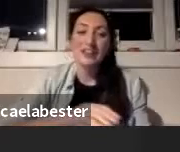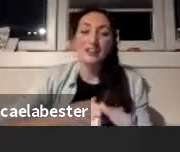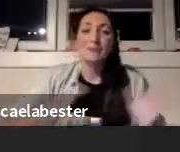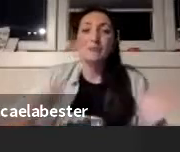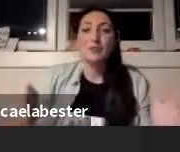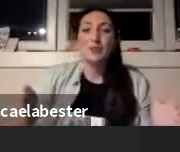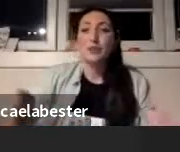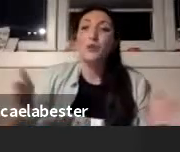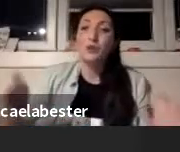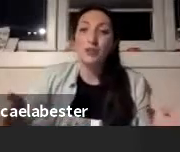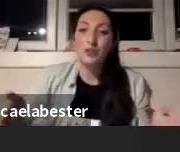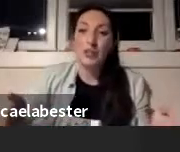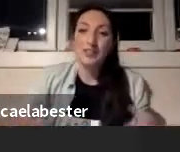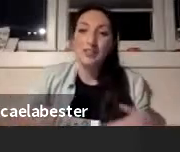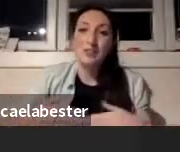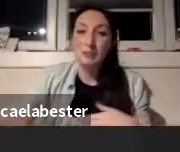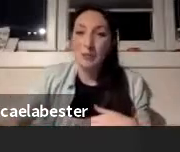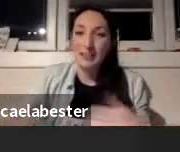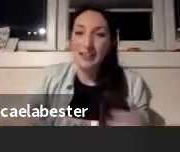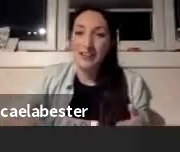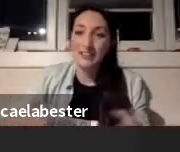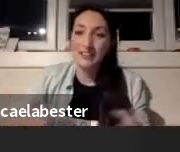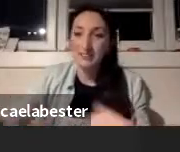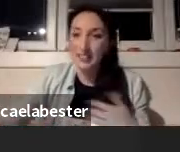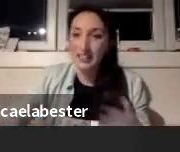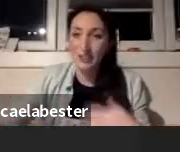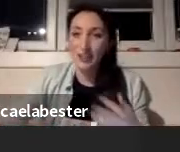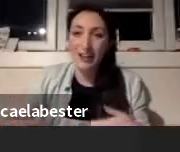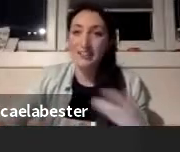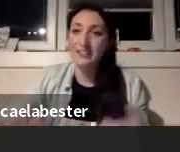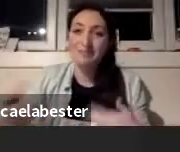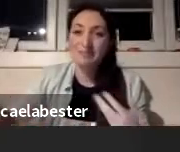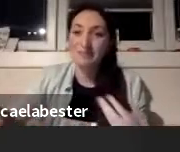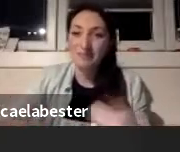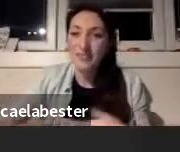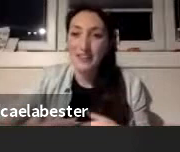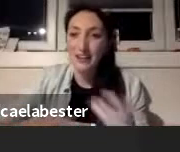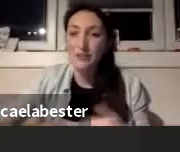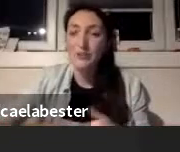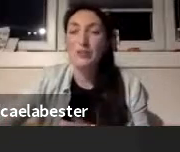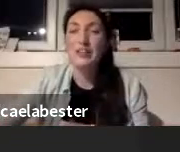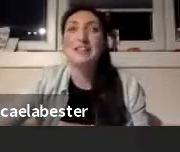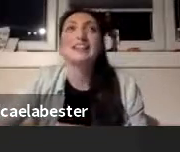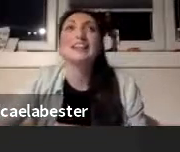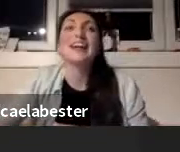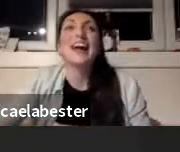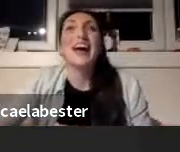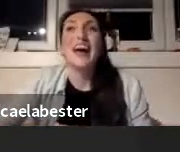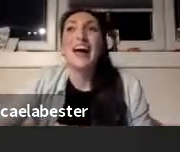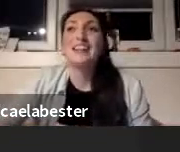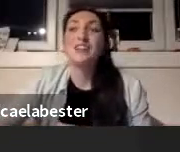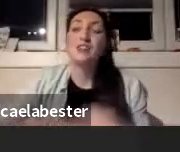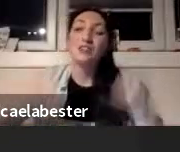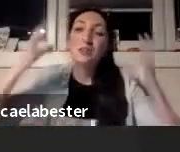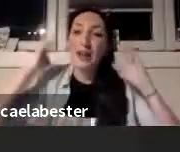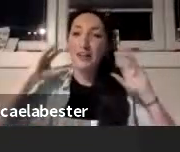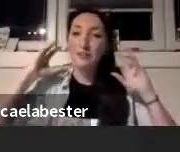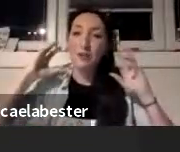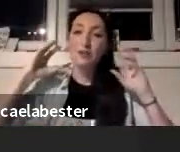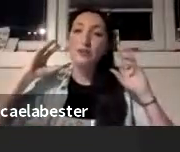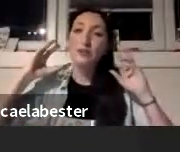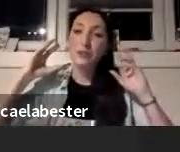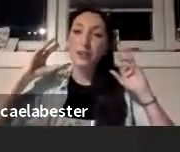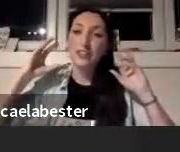you can order your drinks using BSL. They teach you how to sign a few drinks, and you can